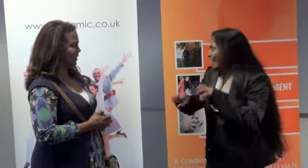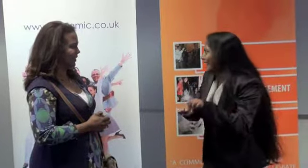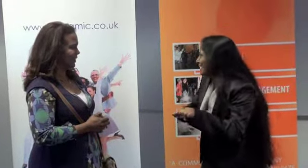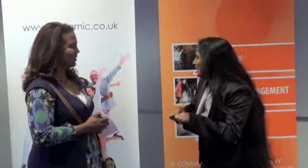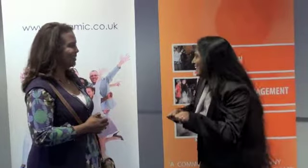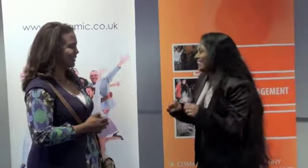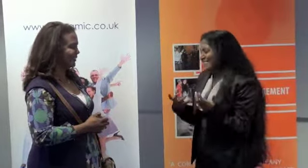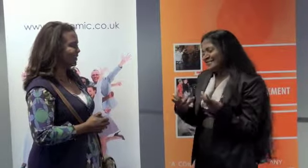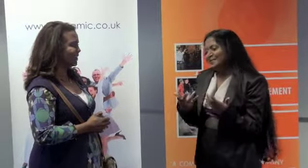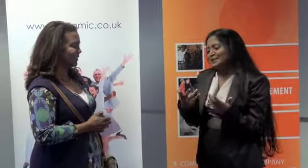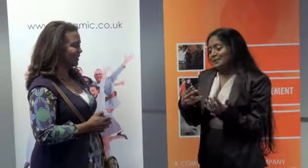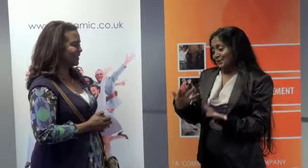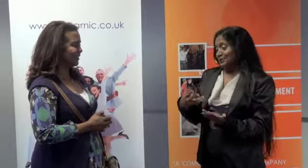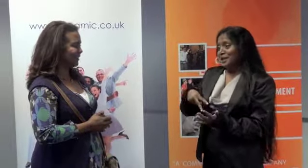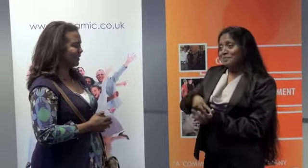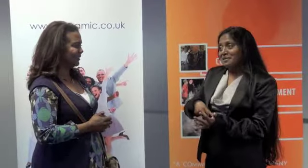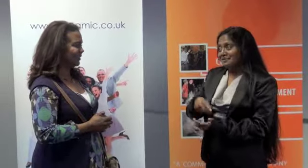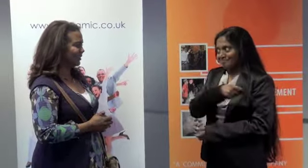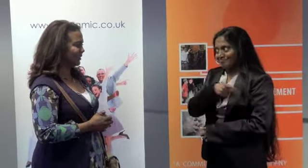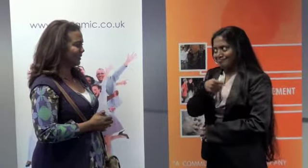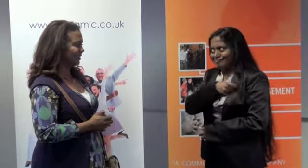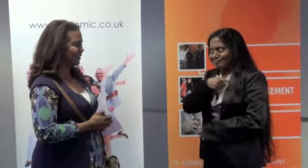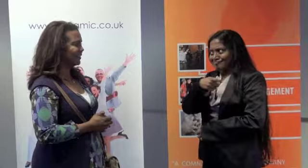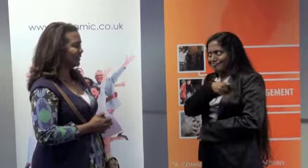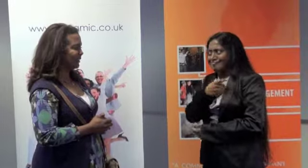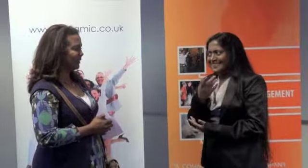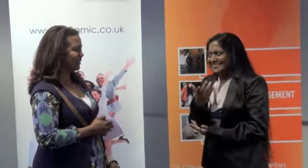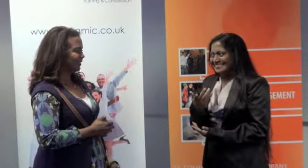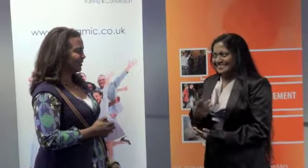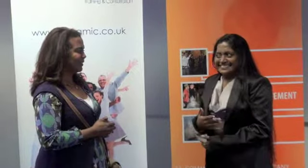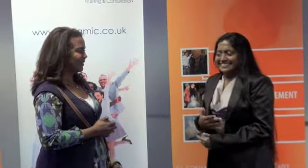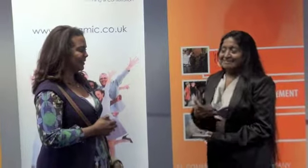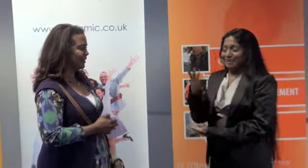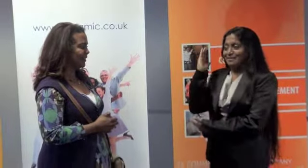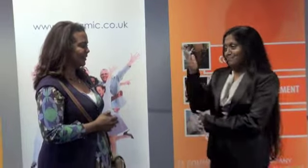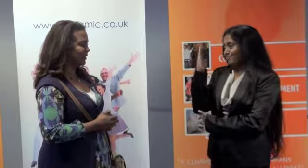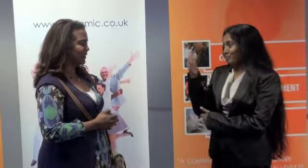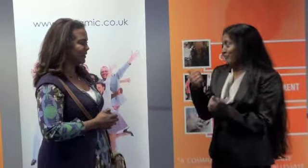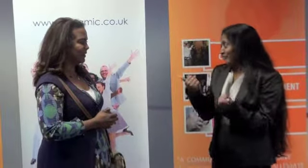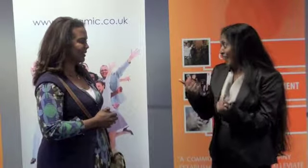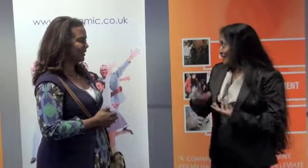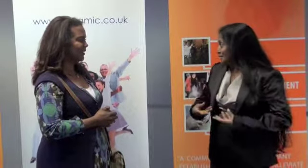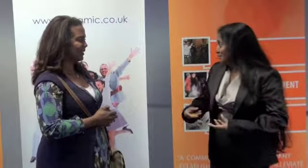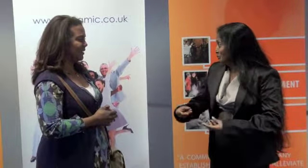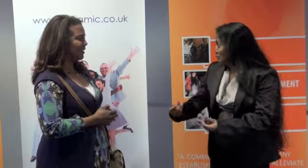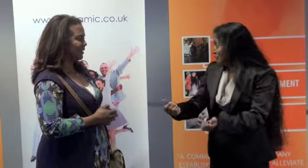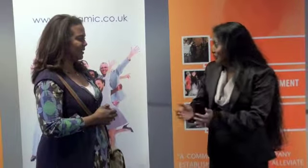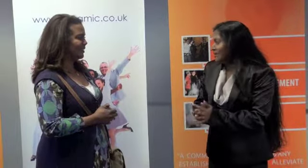it's been quite difficult. It's been quite a struggle. So standing up there today, I was very nervous. However, the presentation